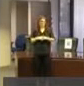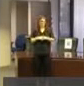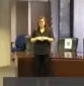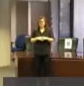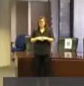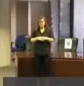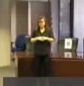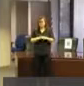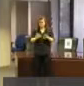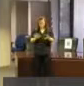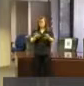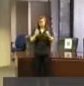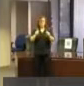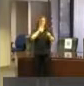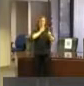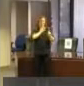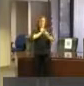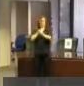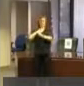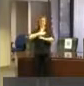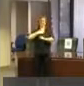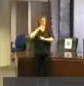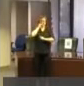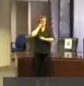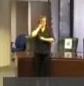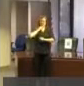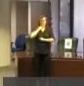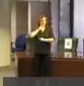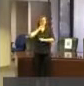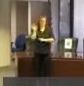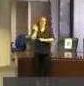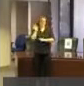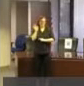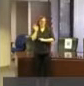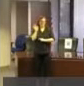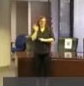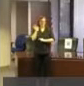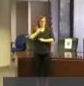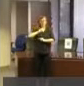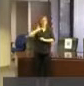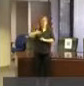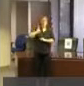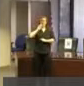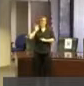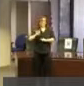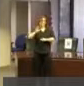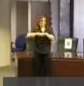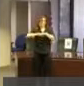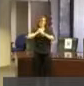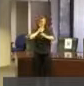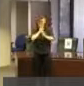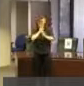Remind us all to make sure we are muted unless we're speaking would help, I think. It sounds okay